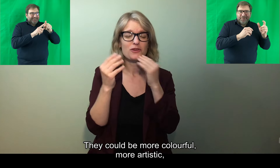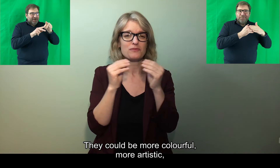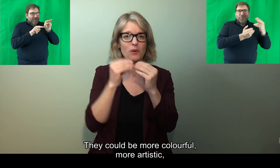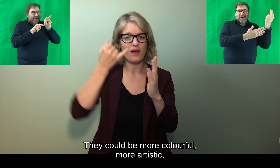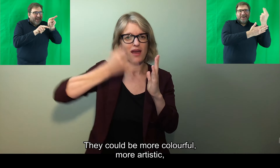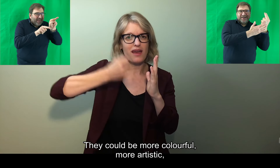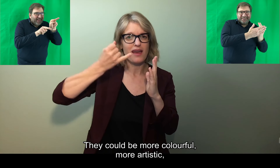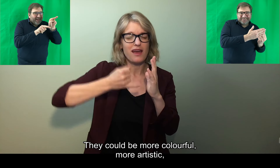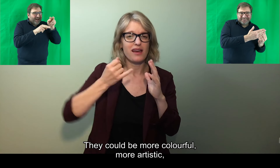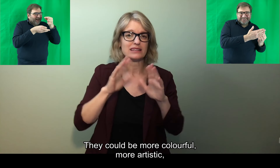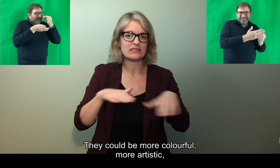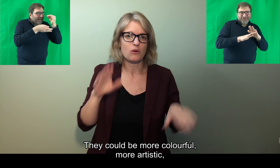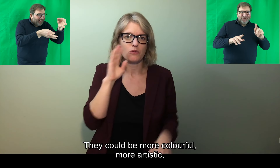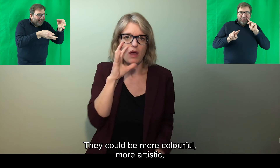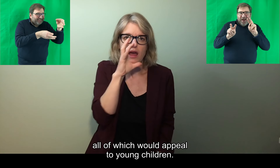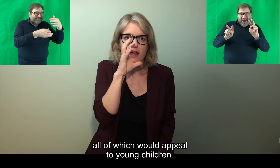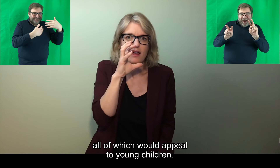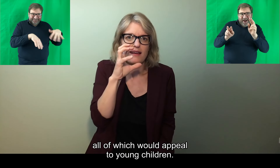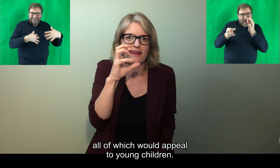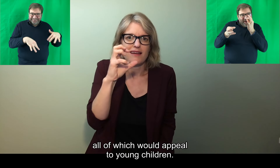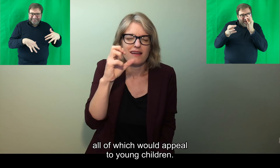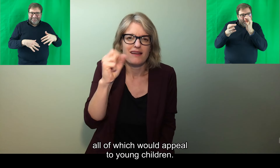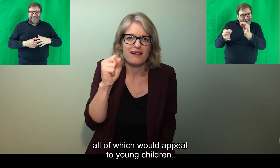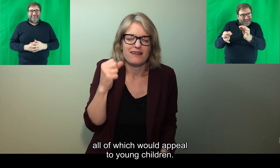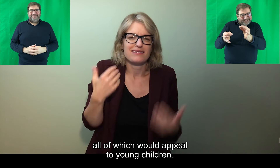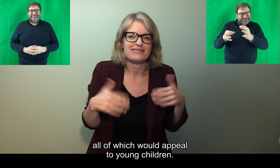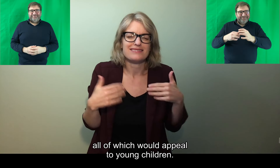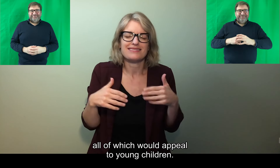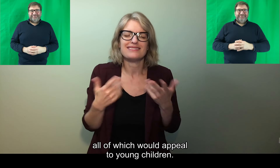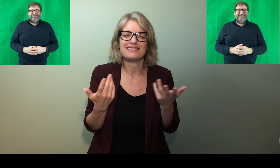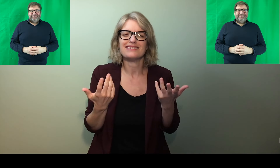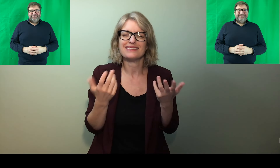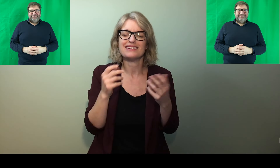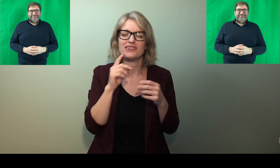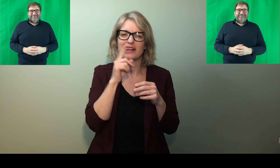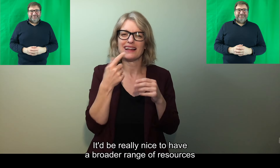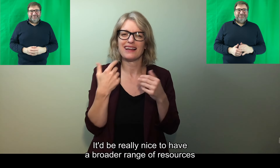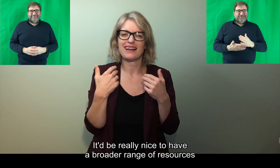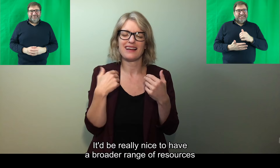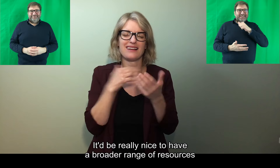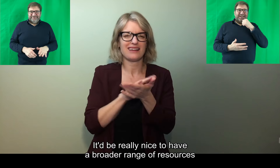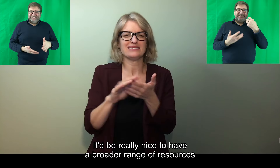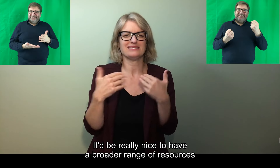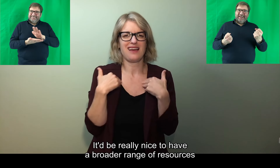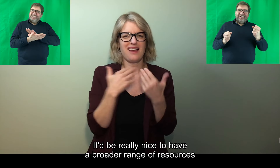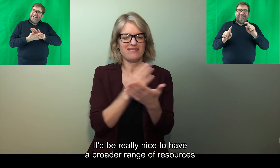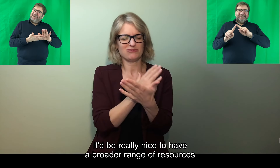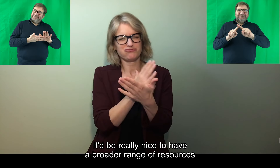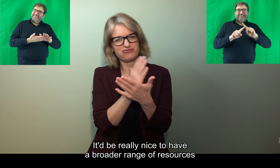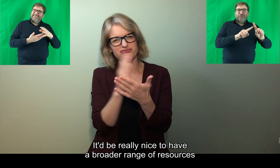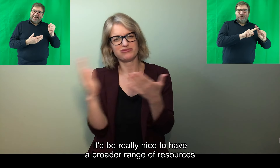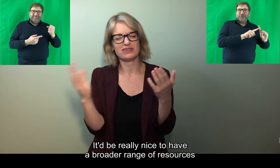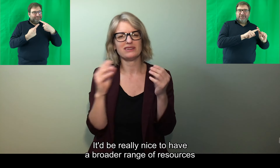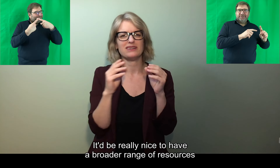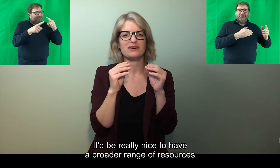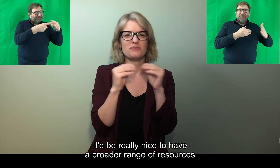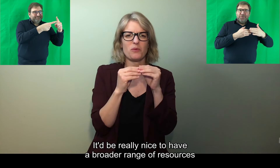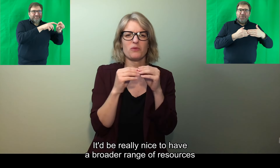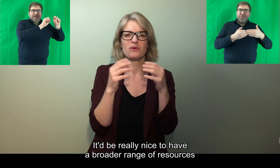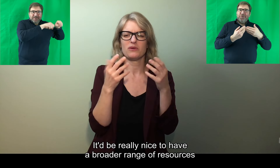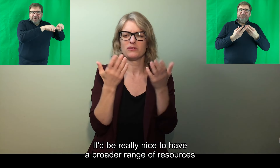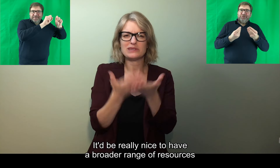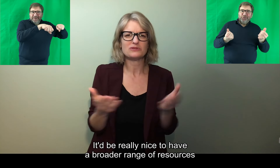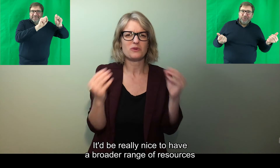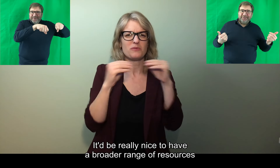more colorful, more artistic, all of which would appeal to young children. It'd be really nice to have a broader range